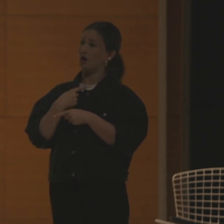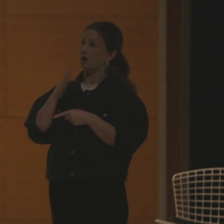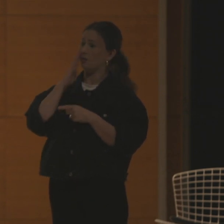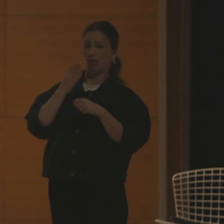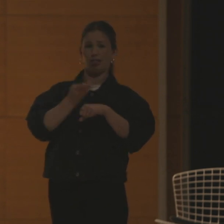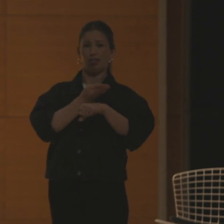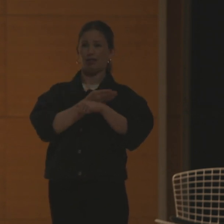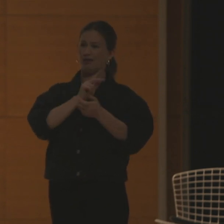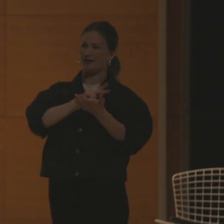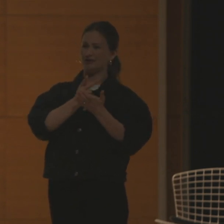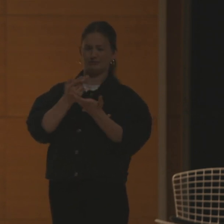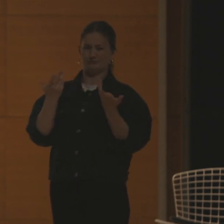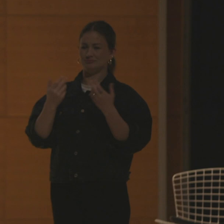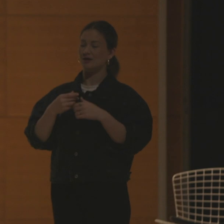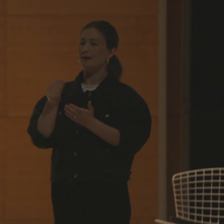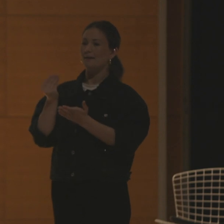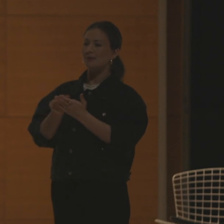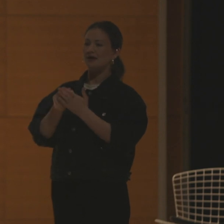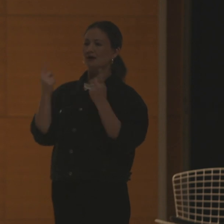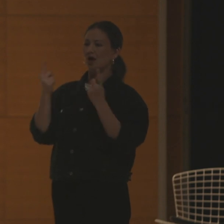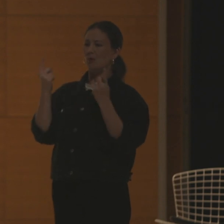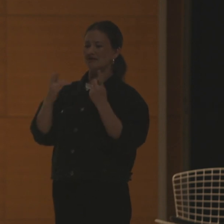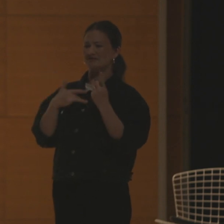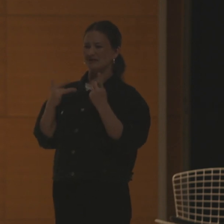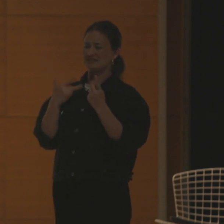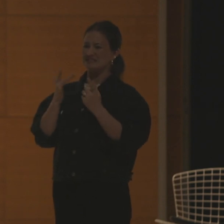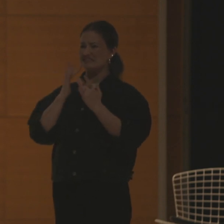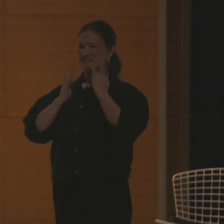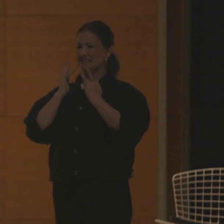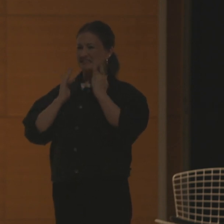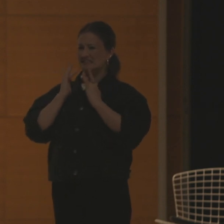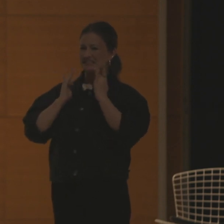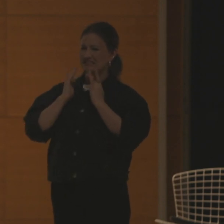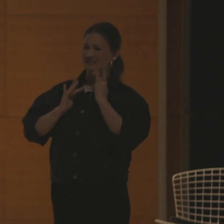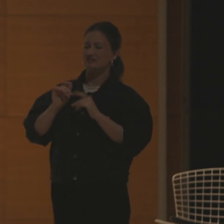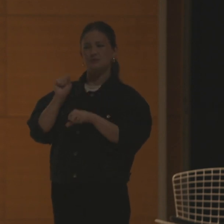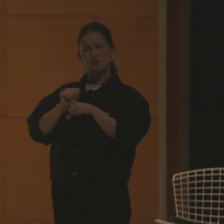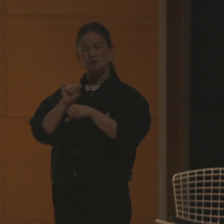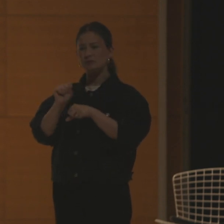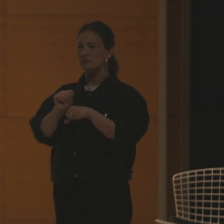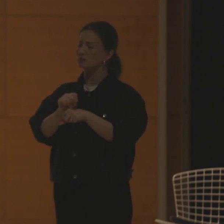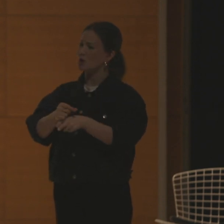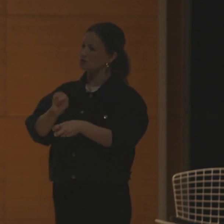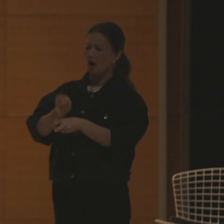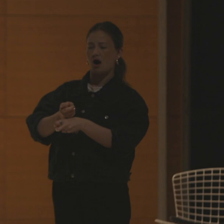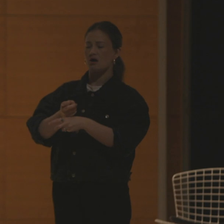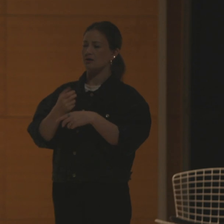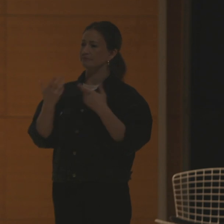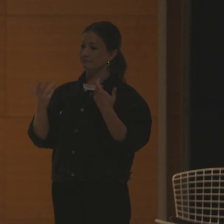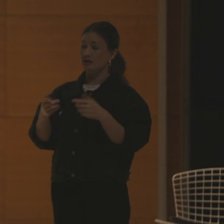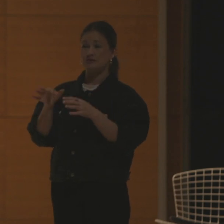Money had always been elusive for us. We were diligent with our frugality, elevating it to a kind of morality, especially after my